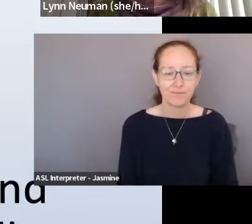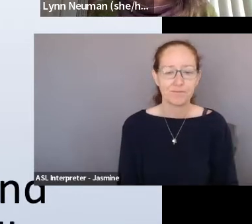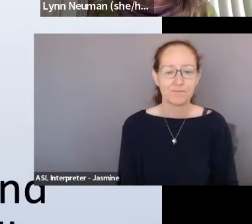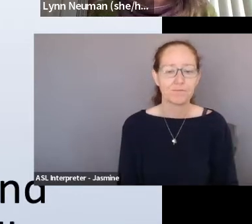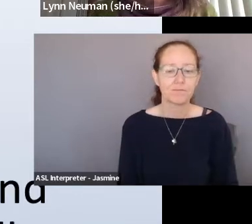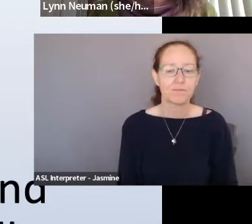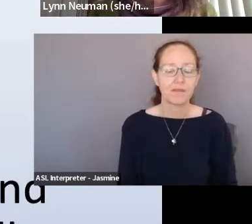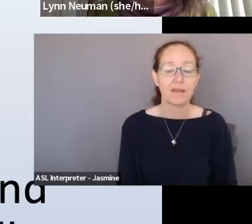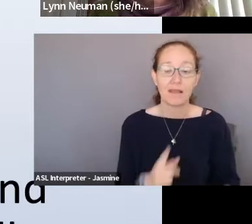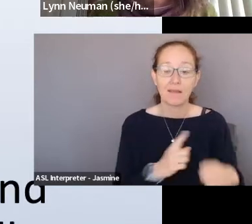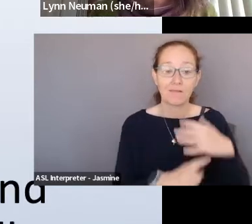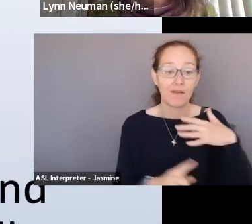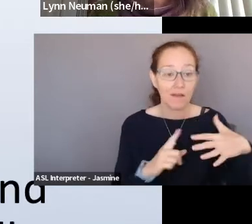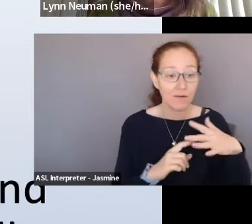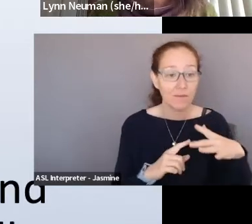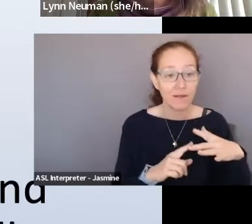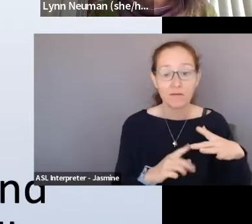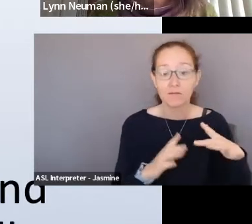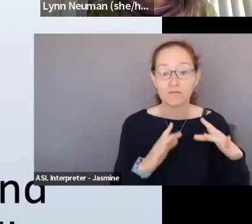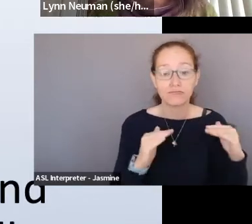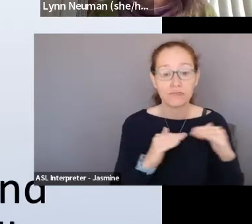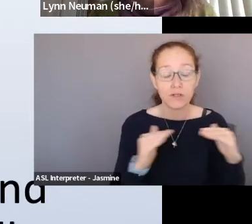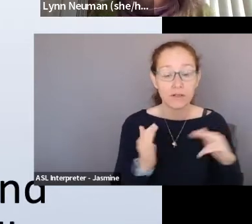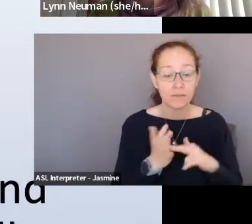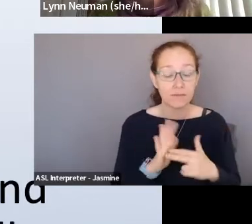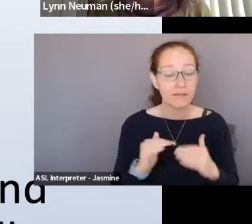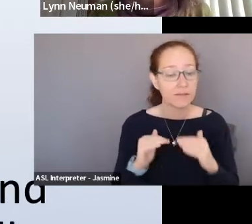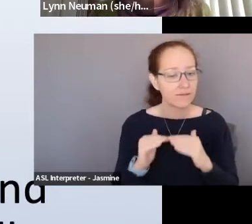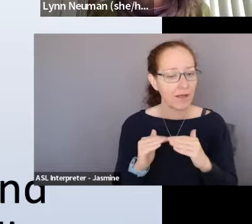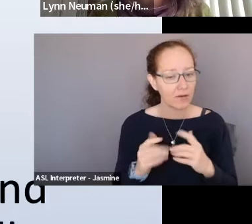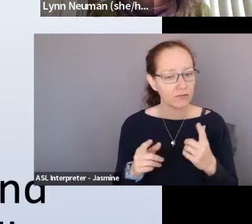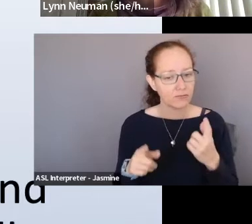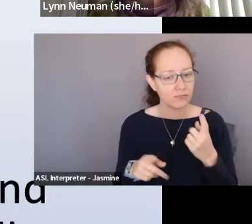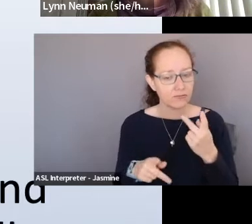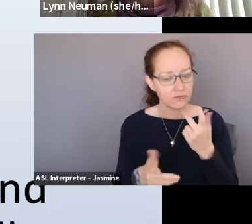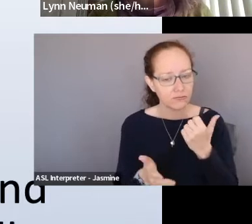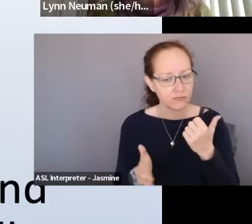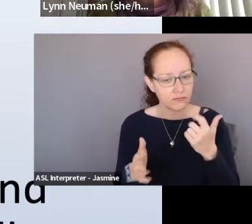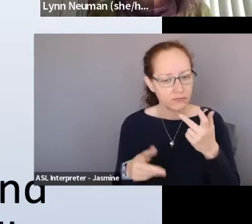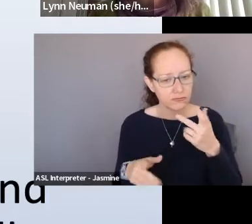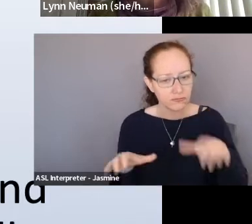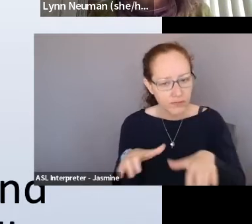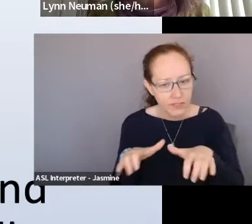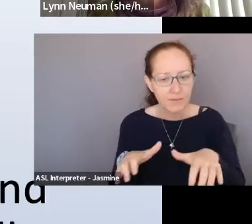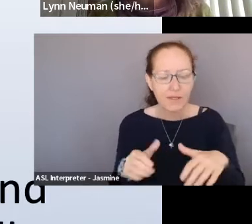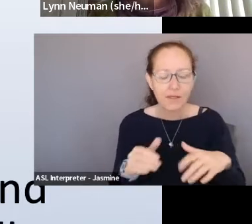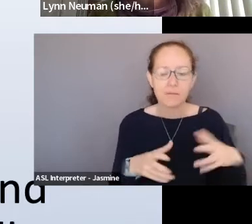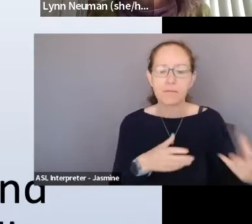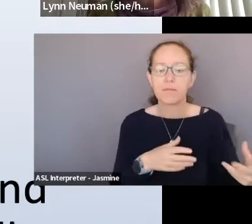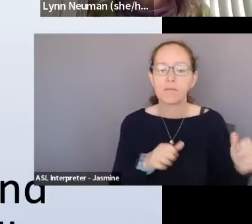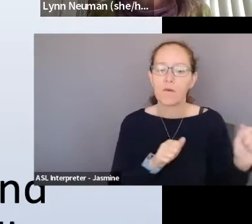Environmental justice is the fair treatment and meaningful involvement of all people.